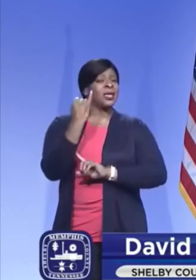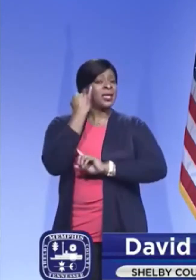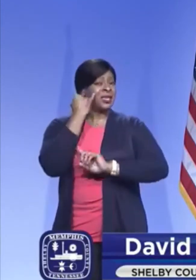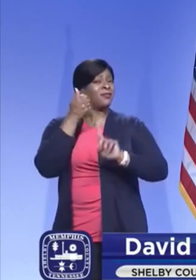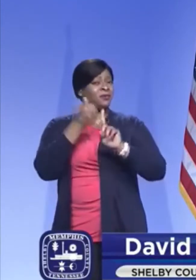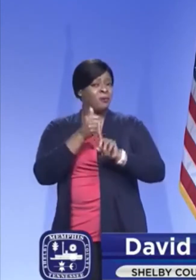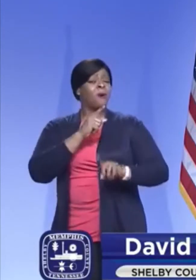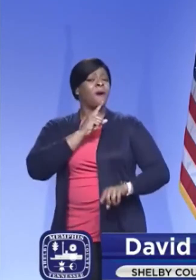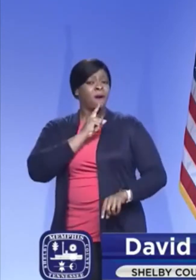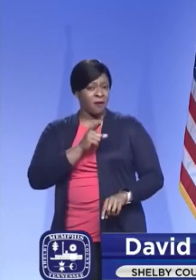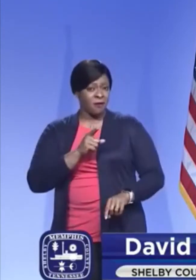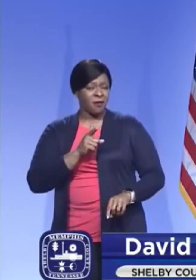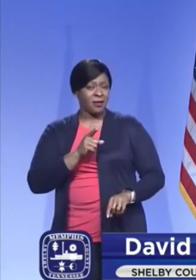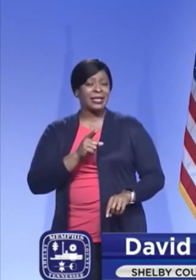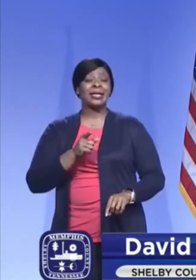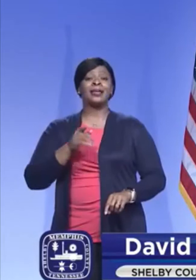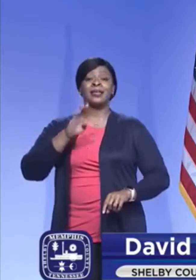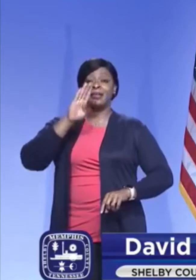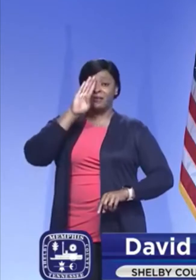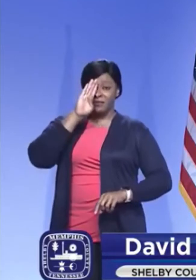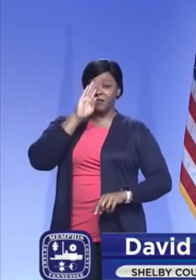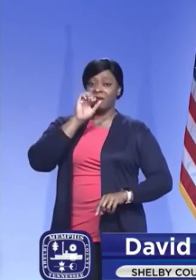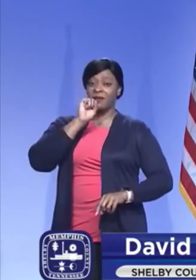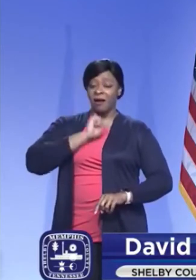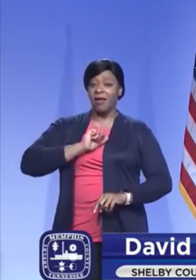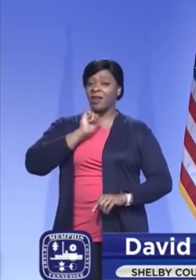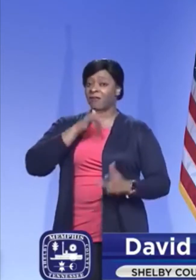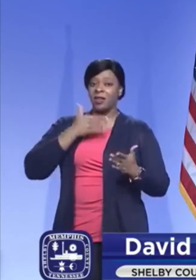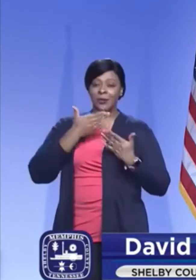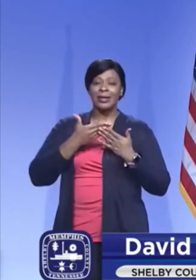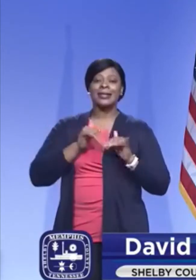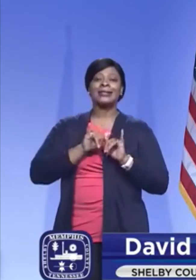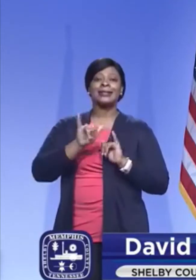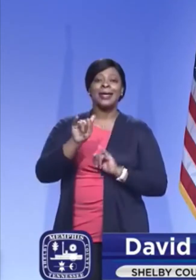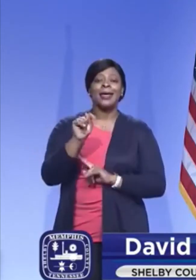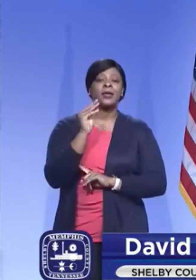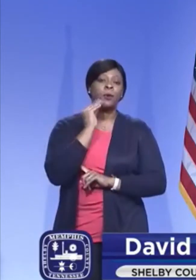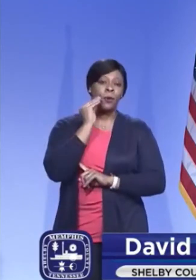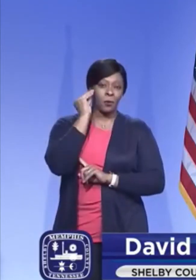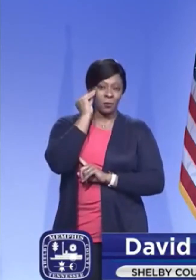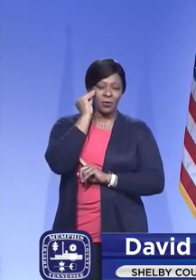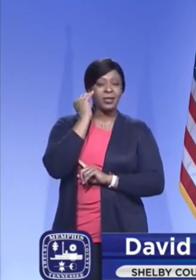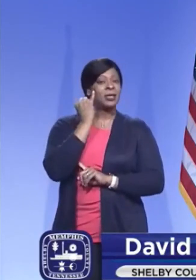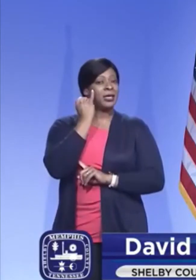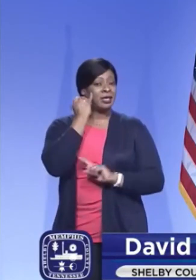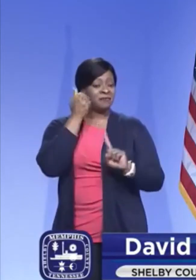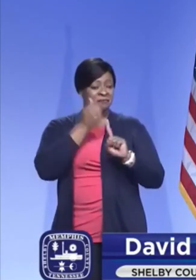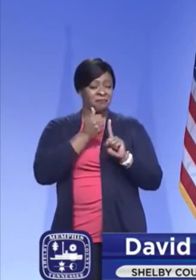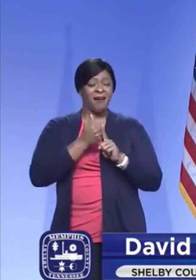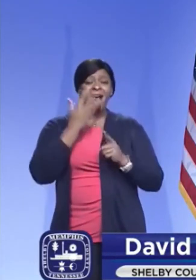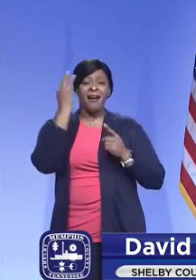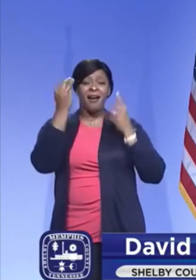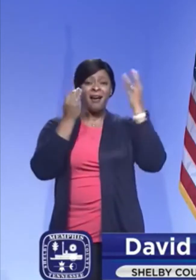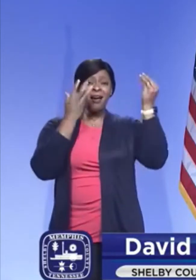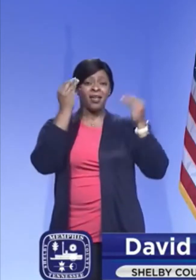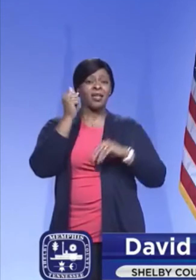are symptomatic, is stay home. And if you are outside your home, regardless of how